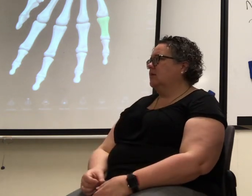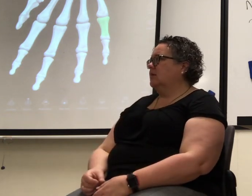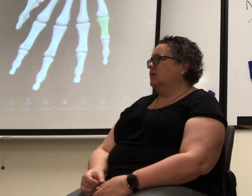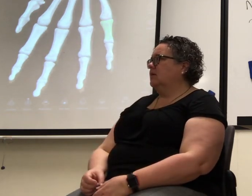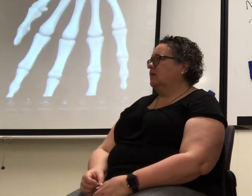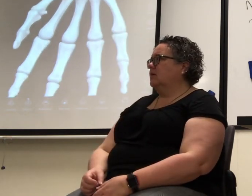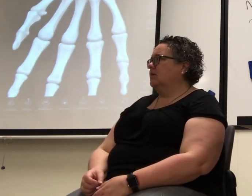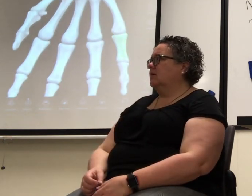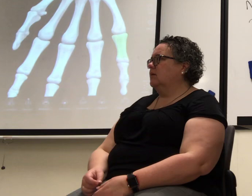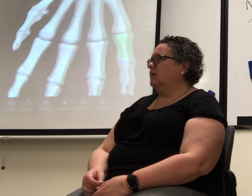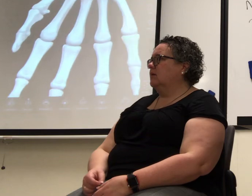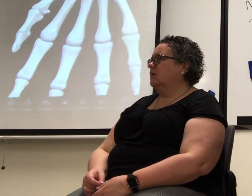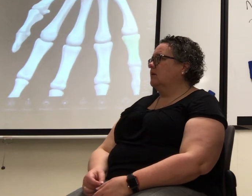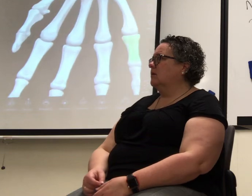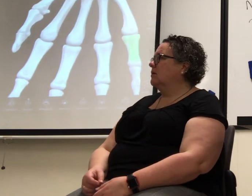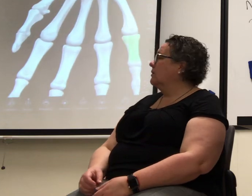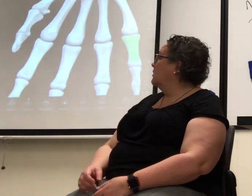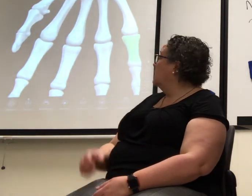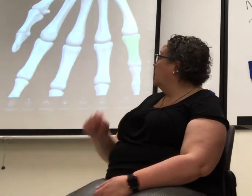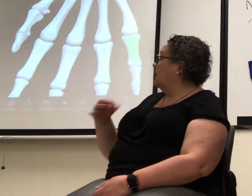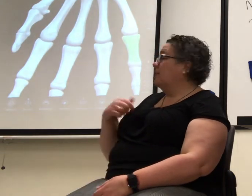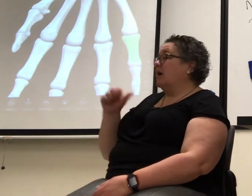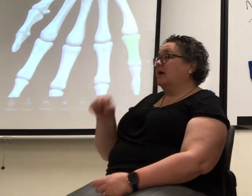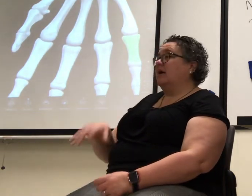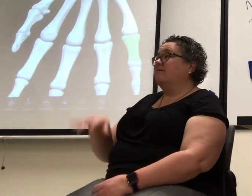I always orient myself. If I can find the thumb,